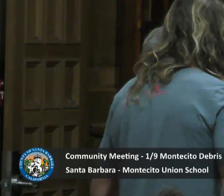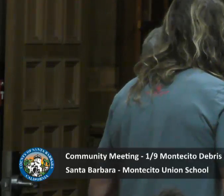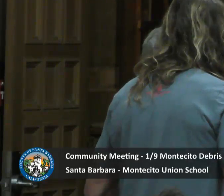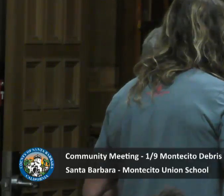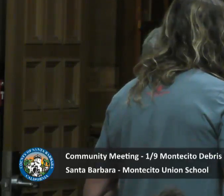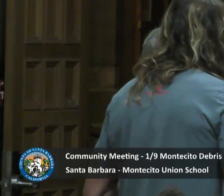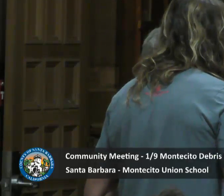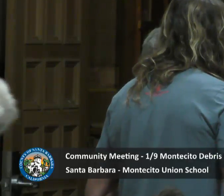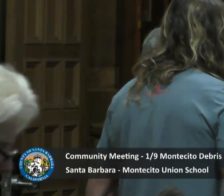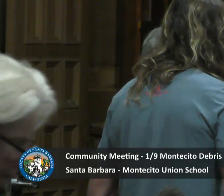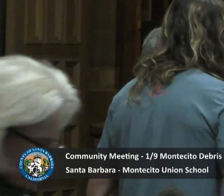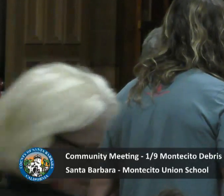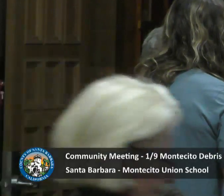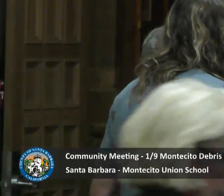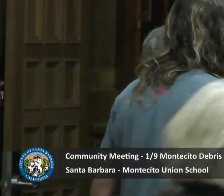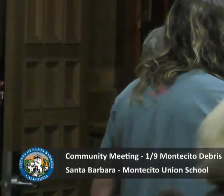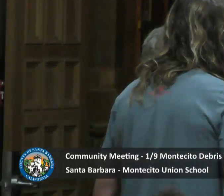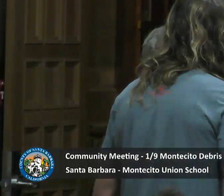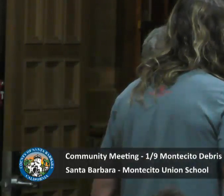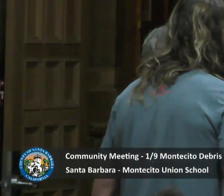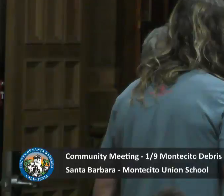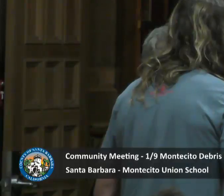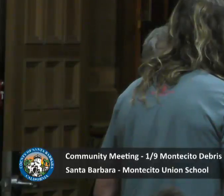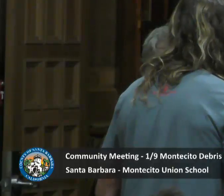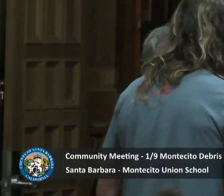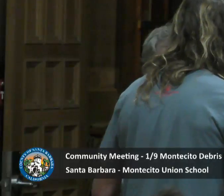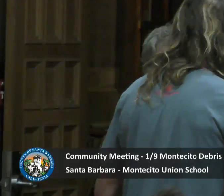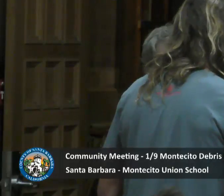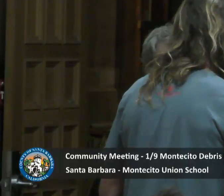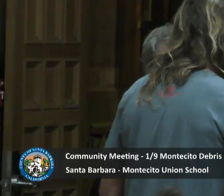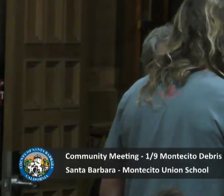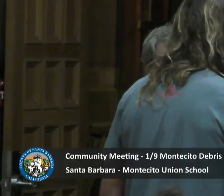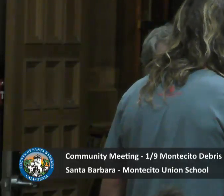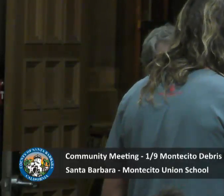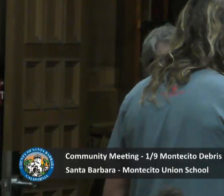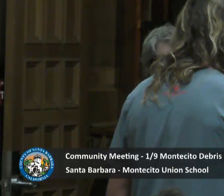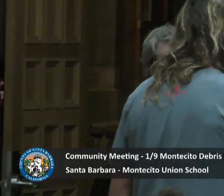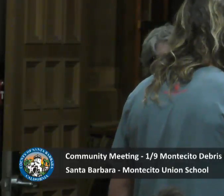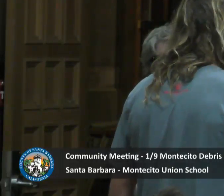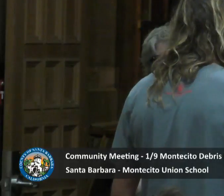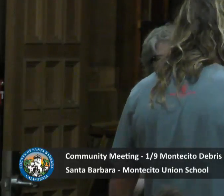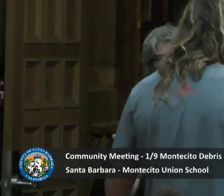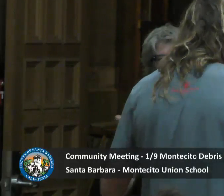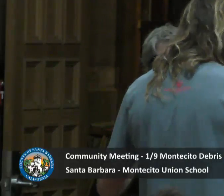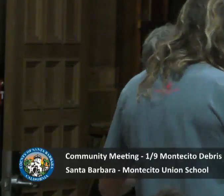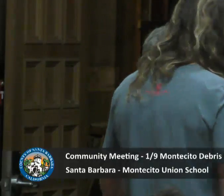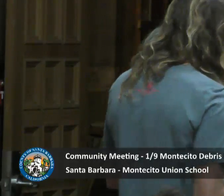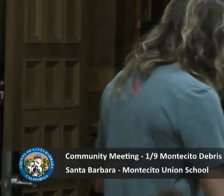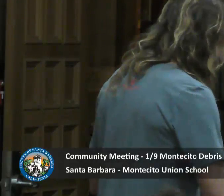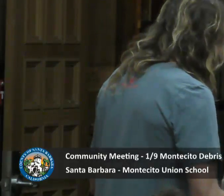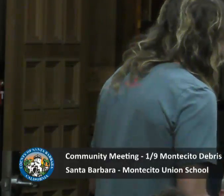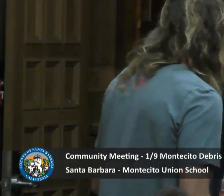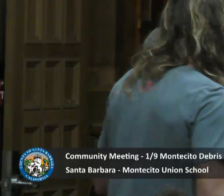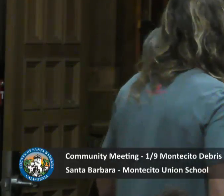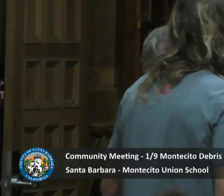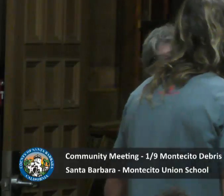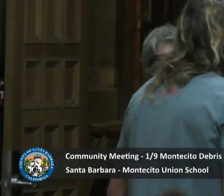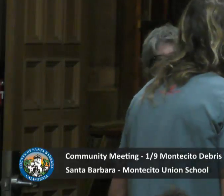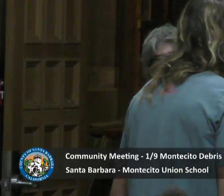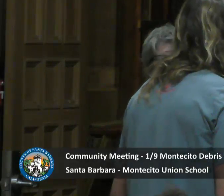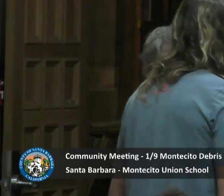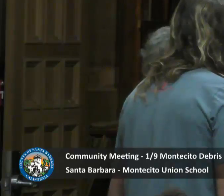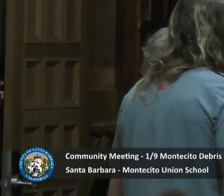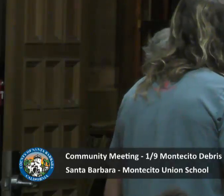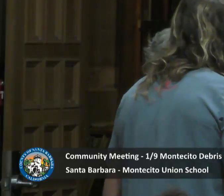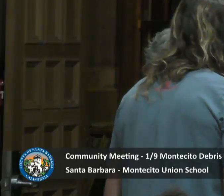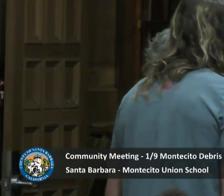there's a central hub where everybody can know where everyone's at. A certain rescue crew was like, well, yeah, we're on our own.